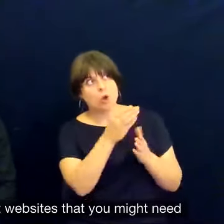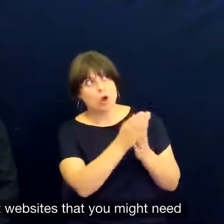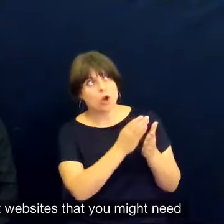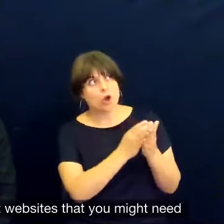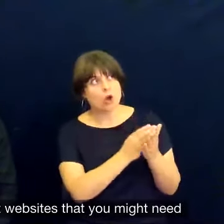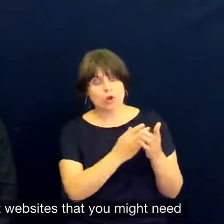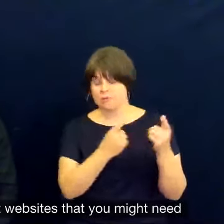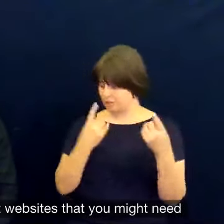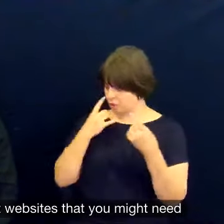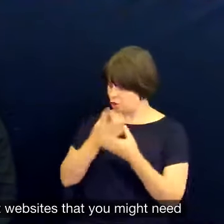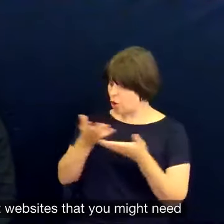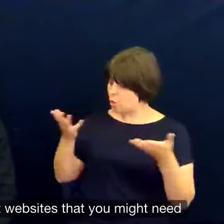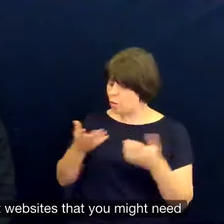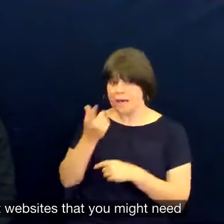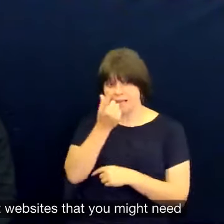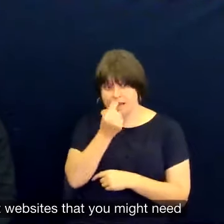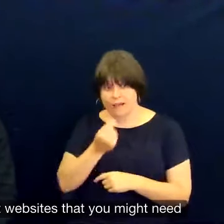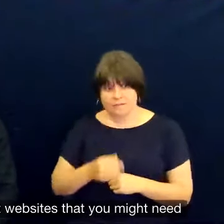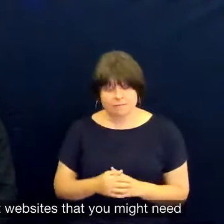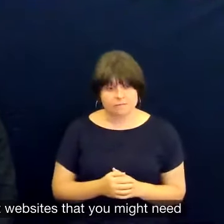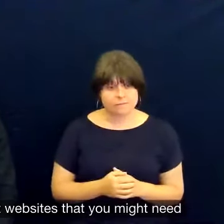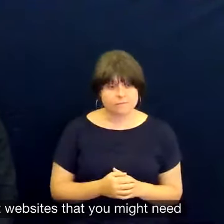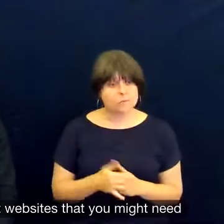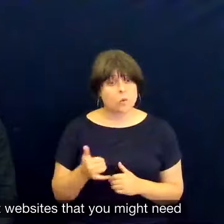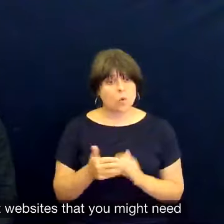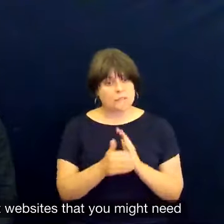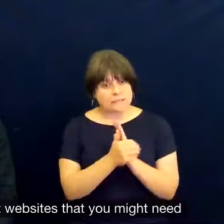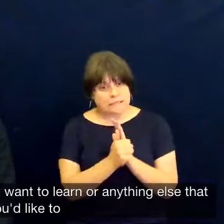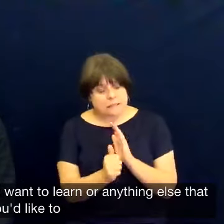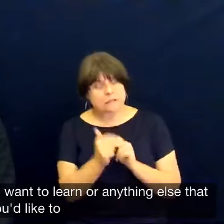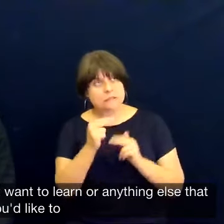or anything else that you like to build your skills in.